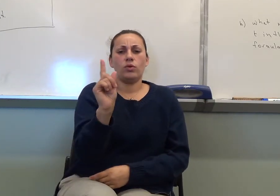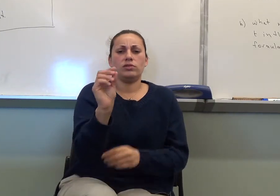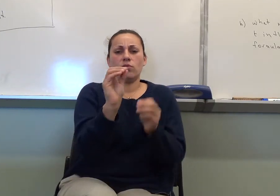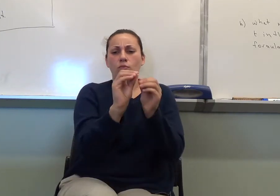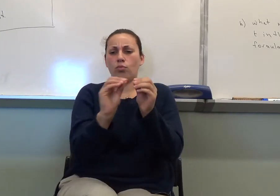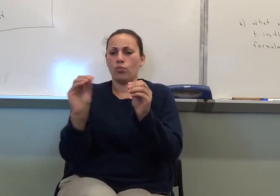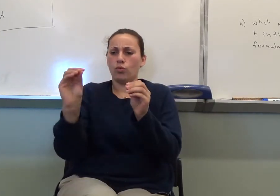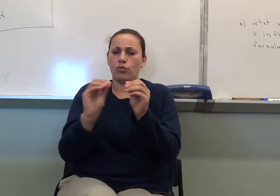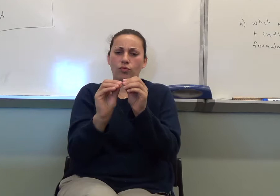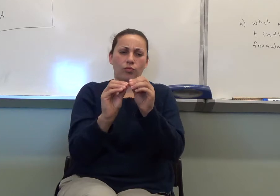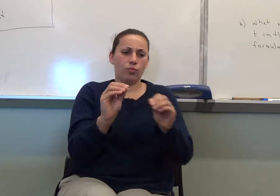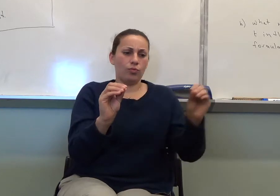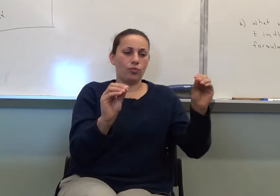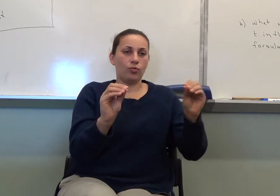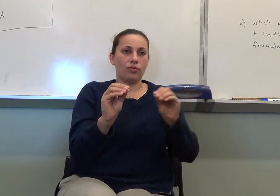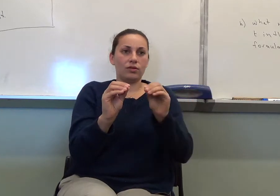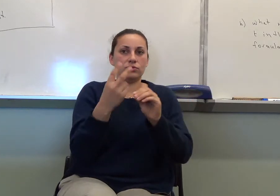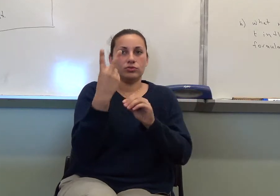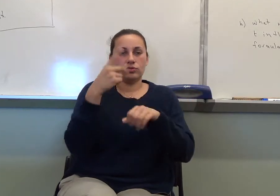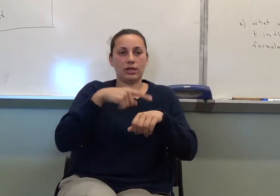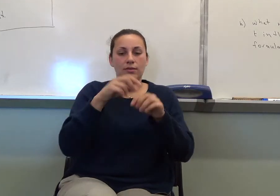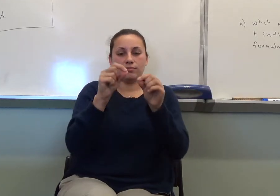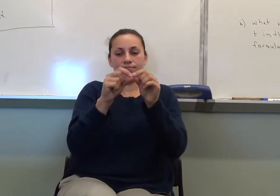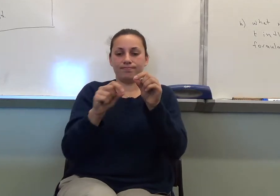over 2 places, so it looks like 6.8%